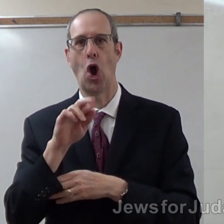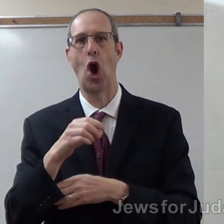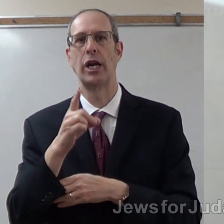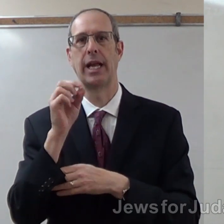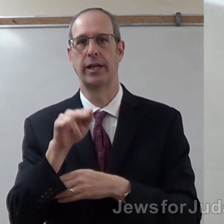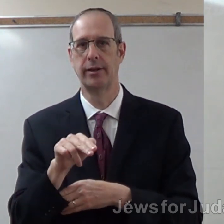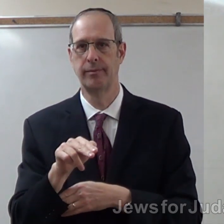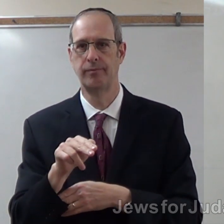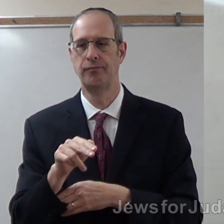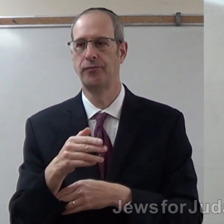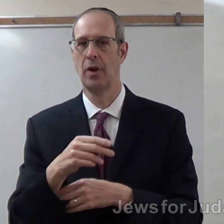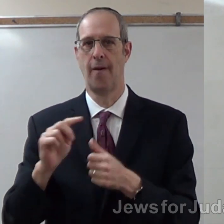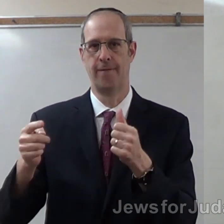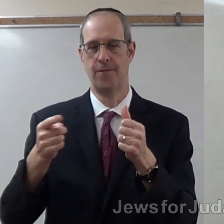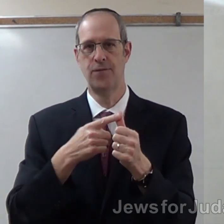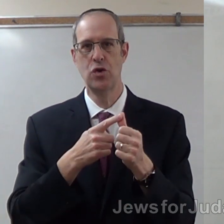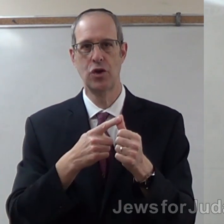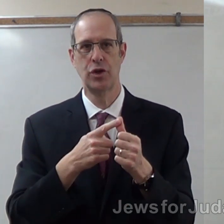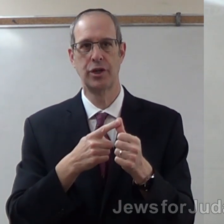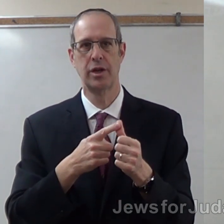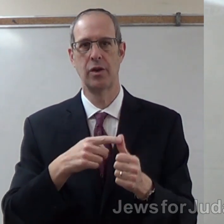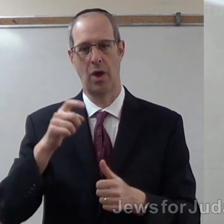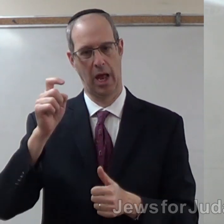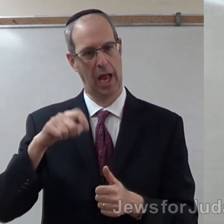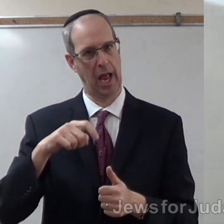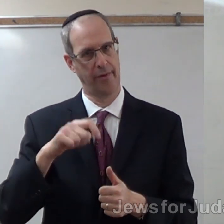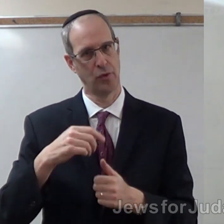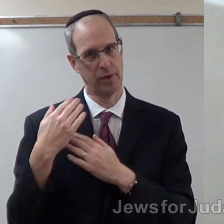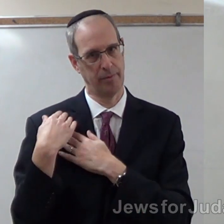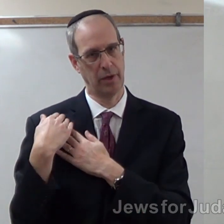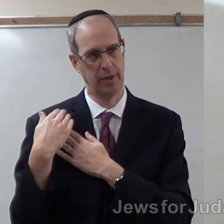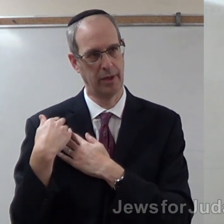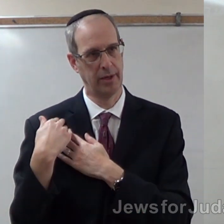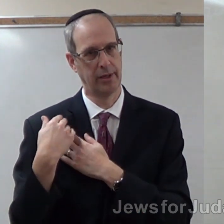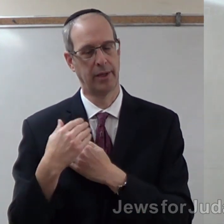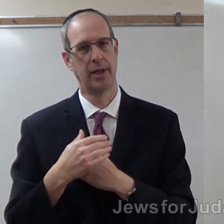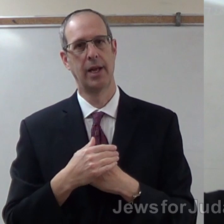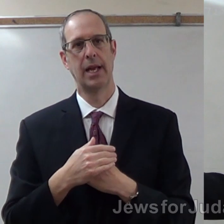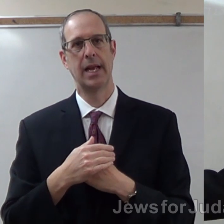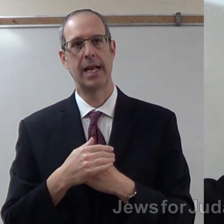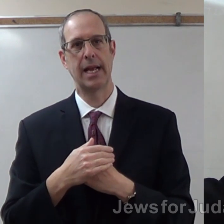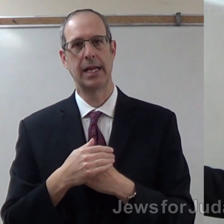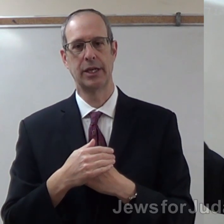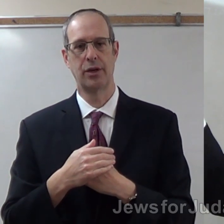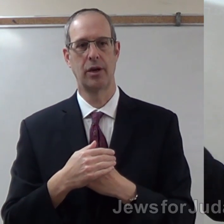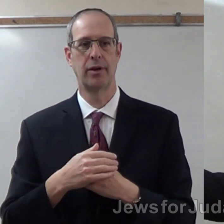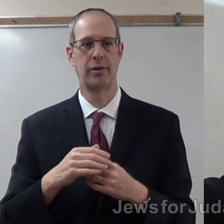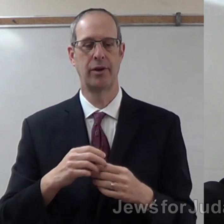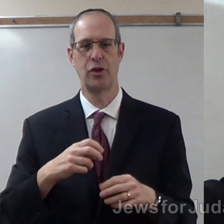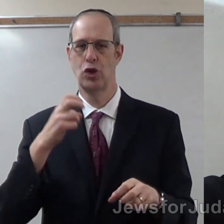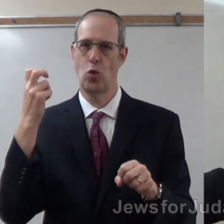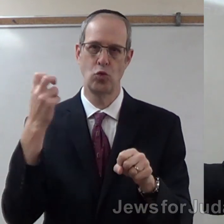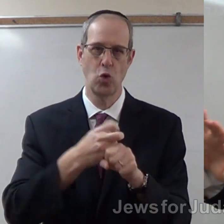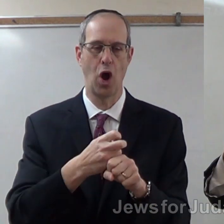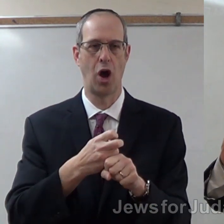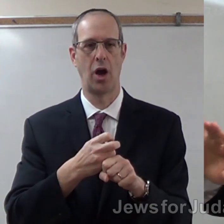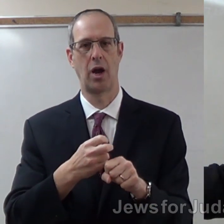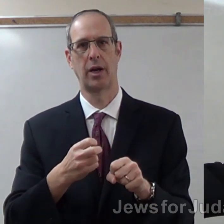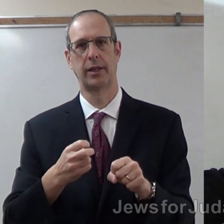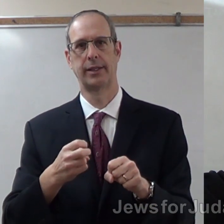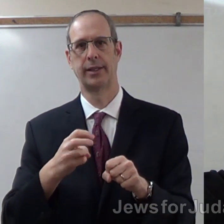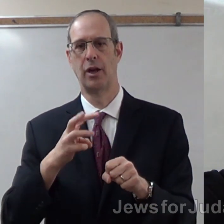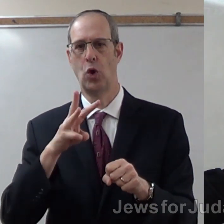garden, the first thing that you have to do is to remove the rocks and